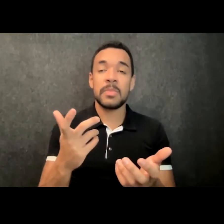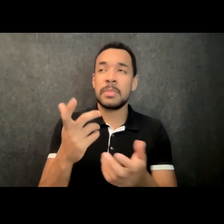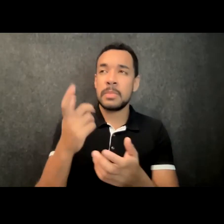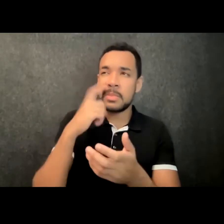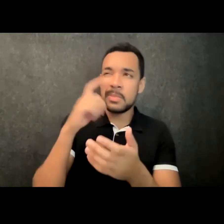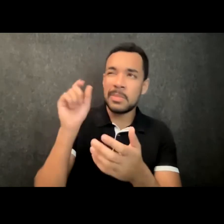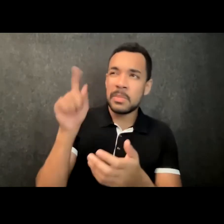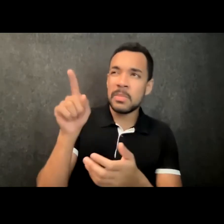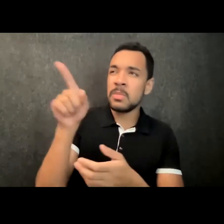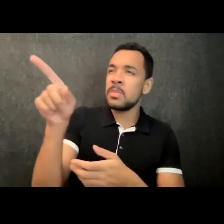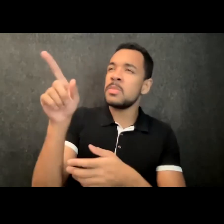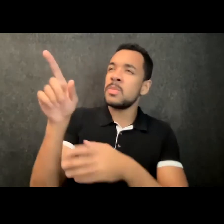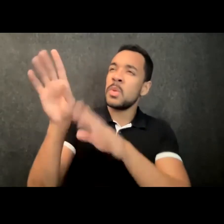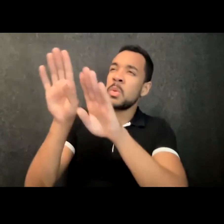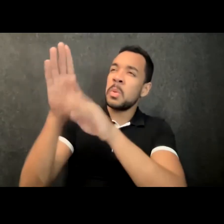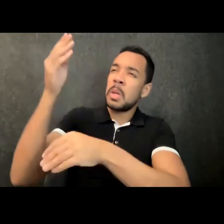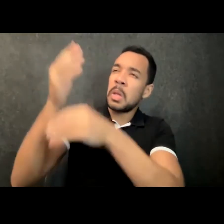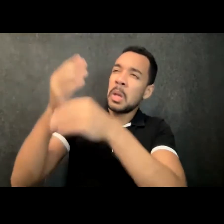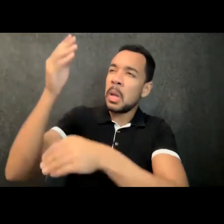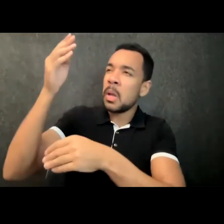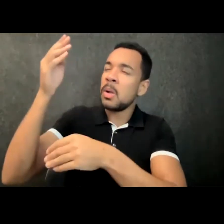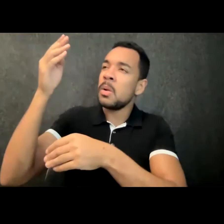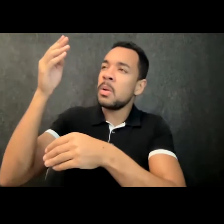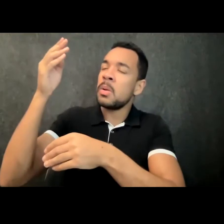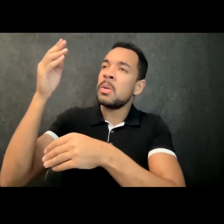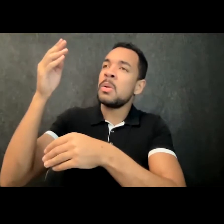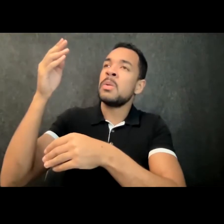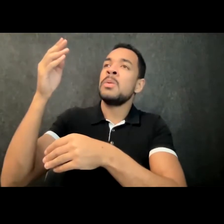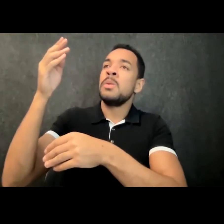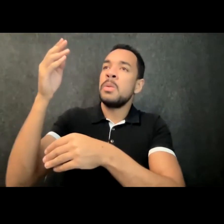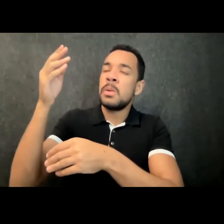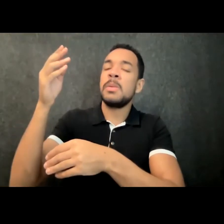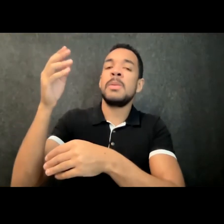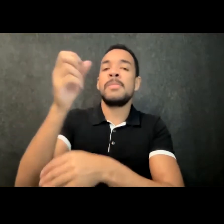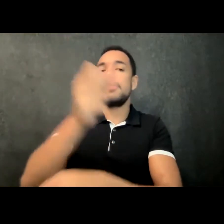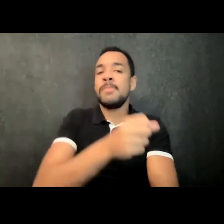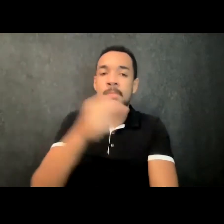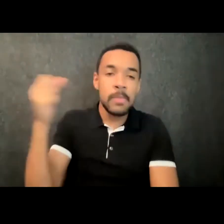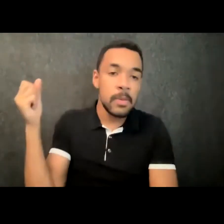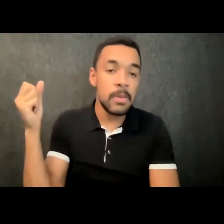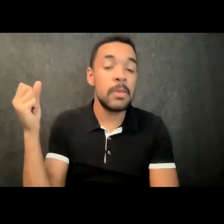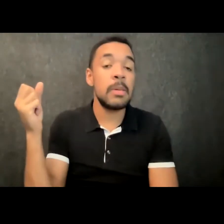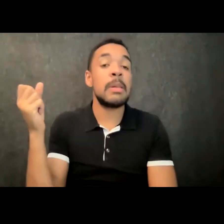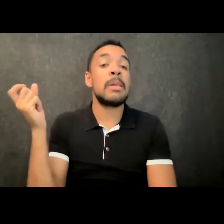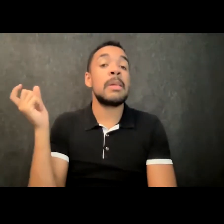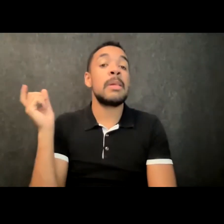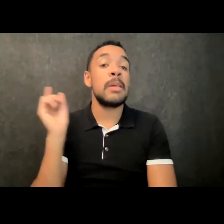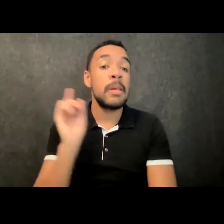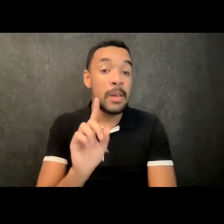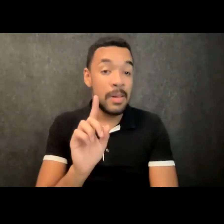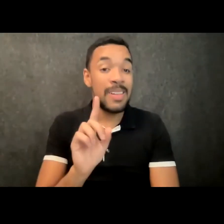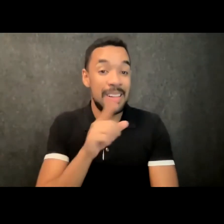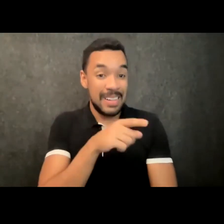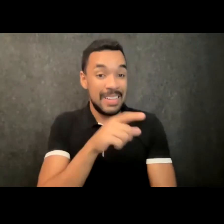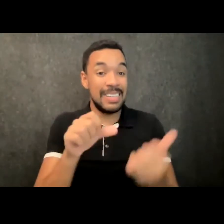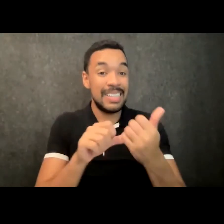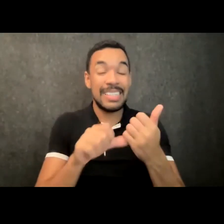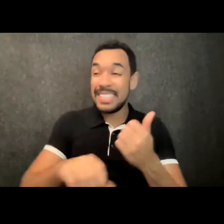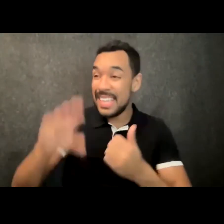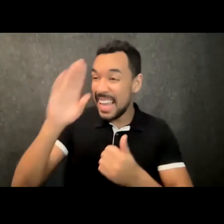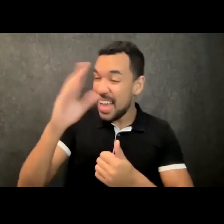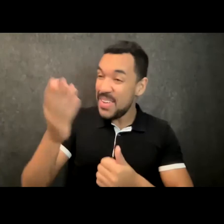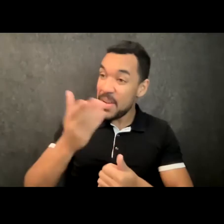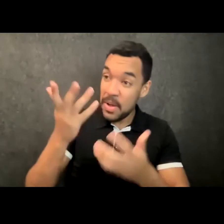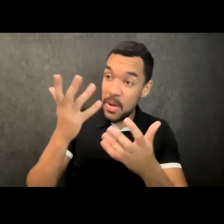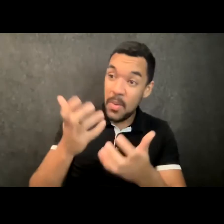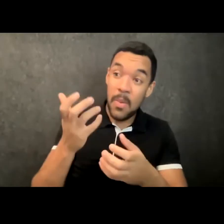front. I pulled the heavy glass door and was greeted by the assistant, who did the usual, "Hi, welcome, want some coffee or tea? Do you